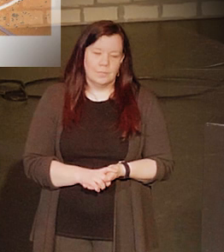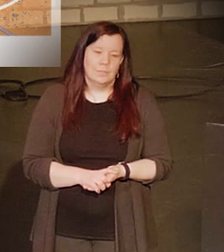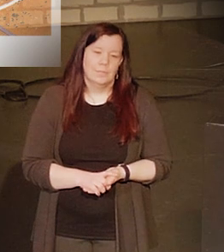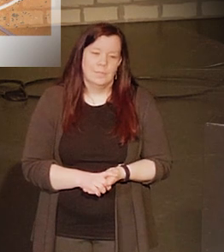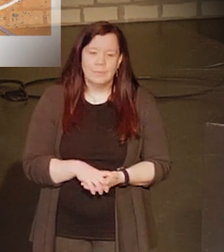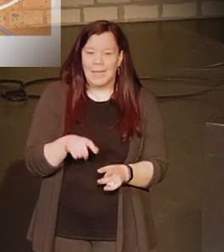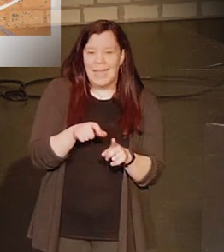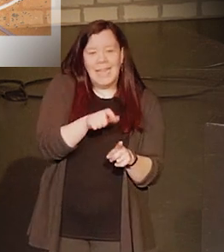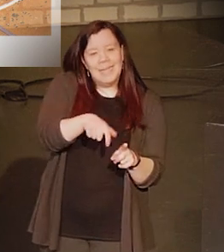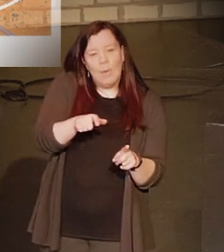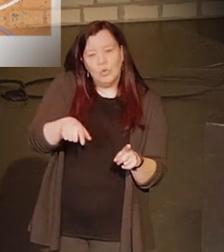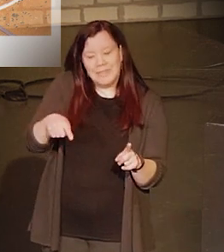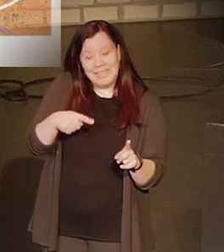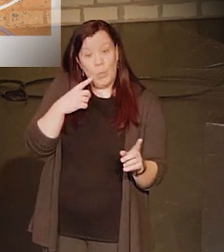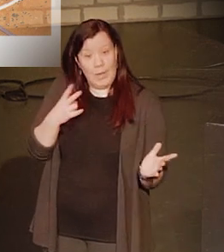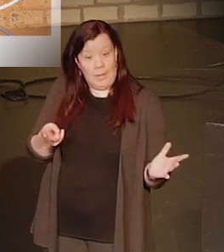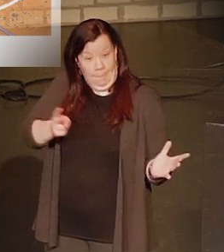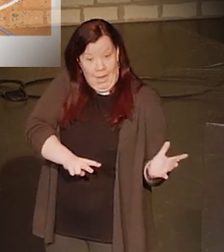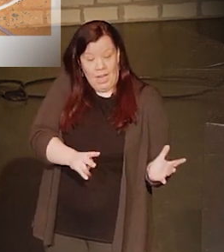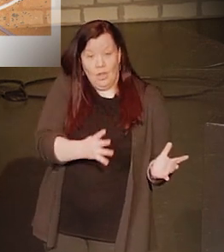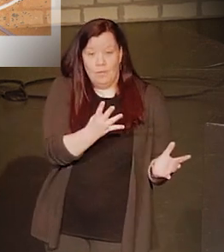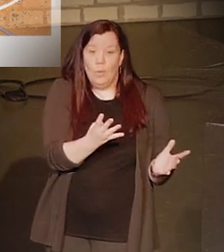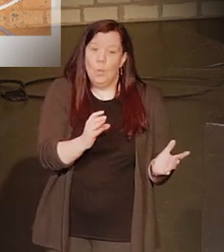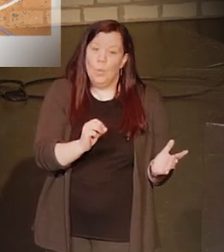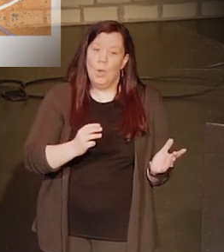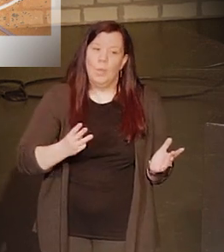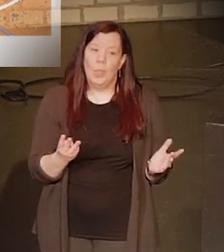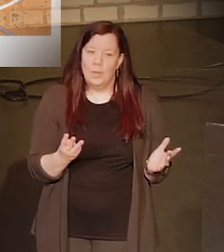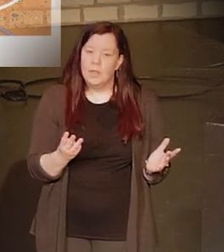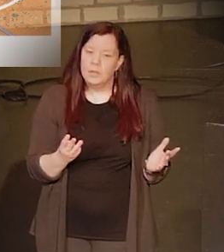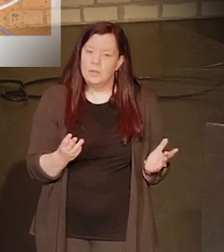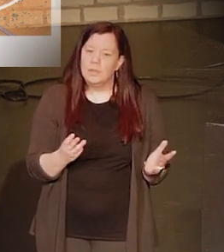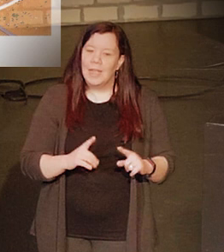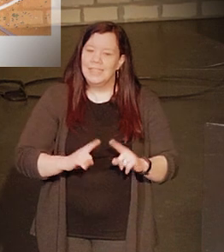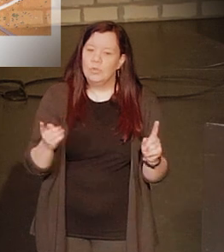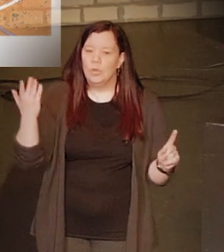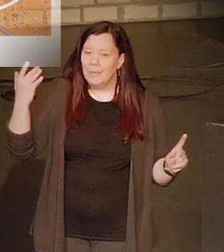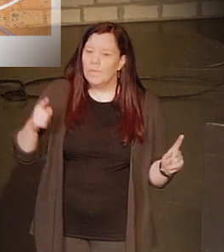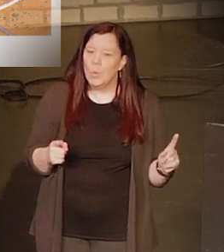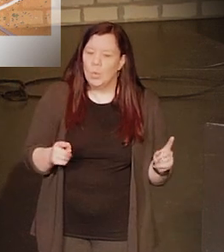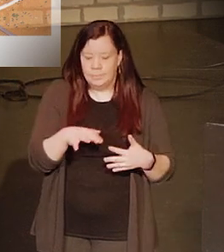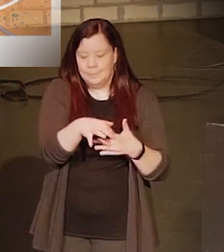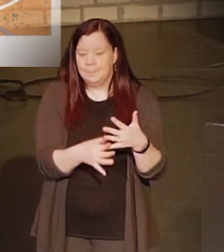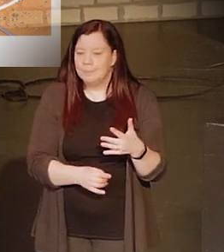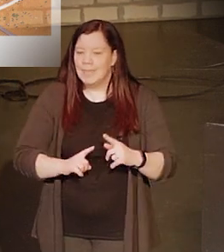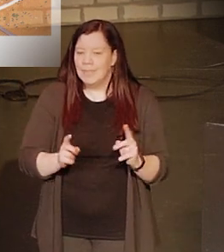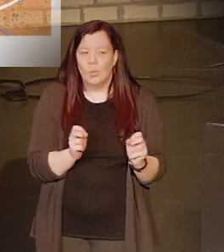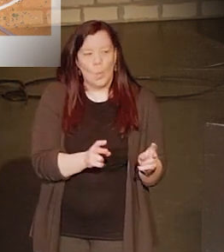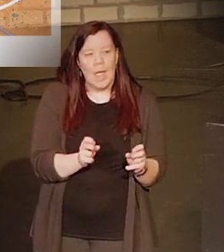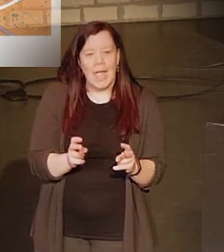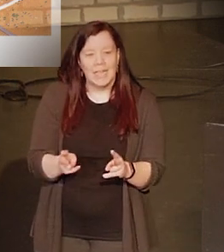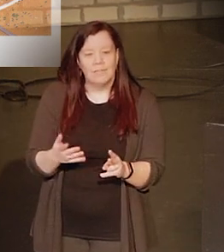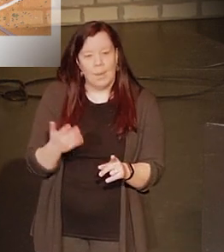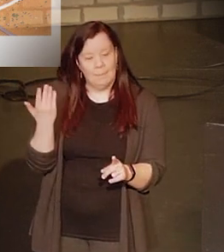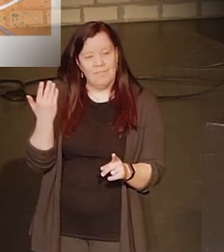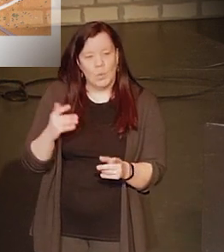the democracy that was reinstated in 403 was notably different in a number of ways from that